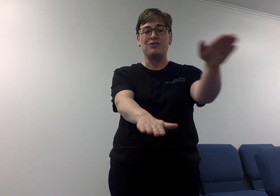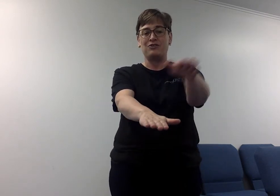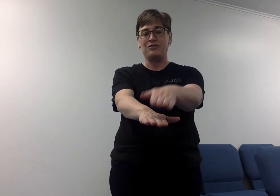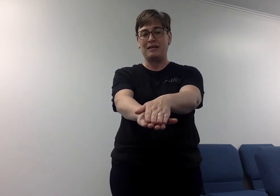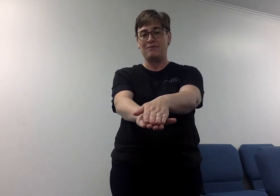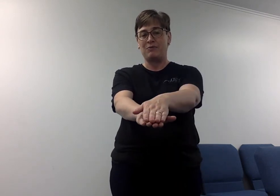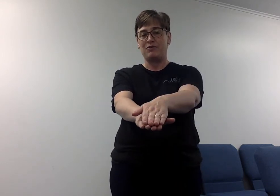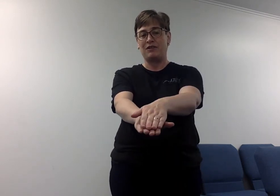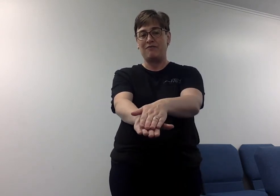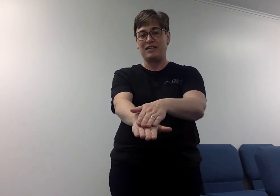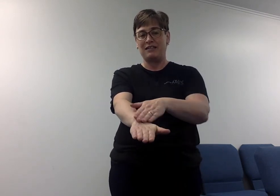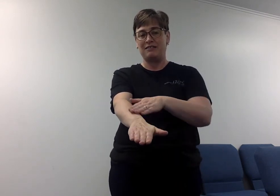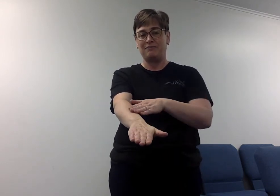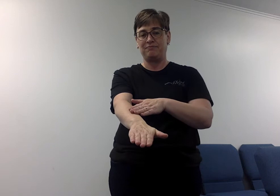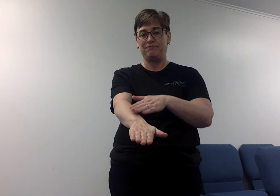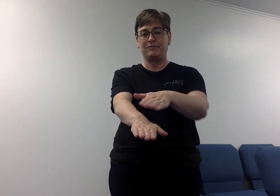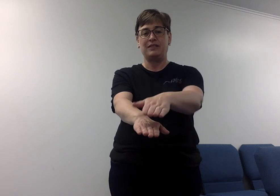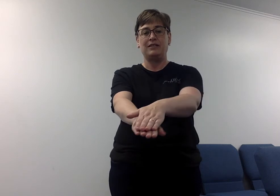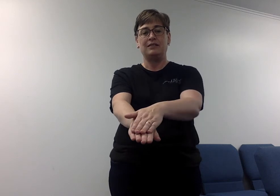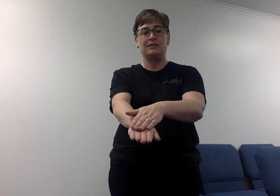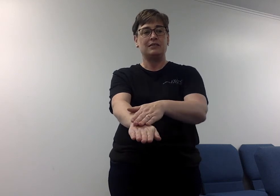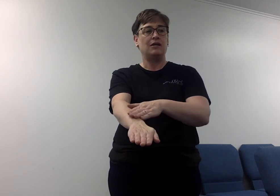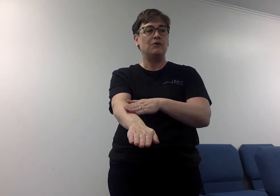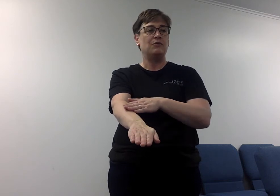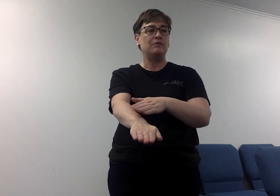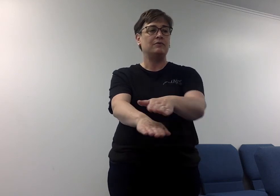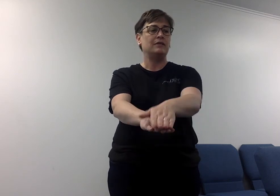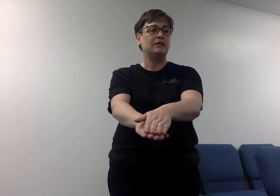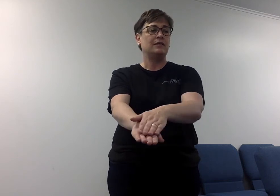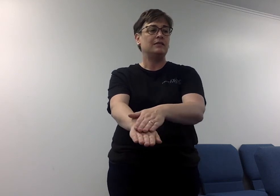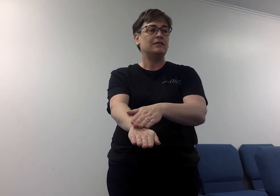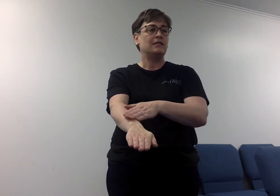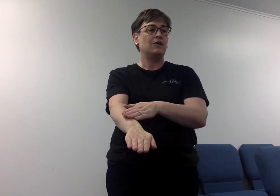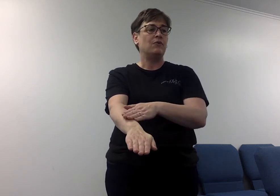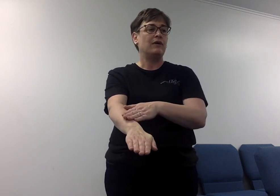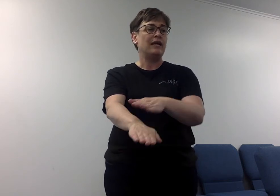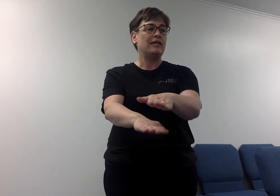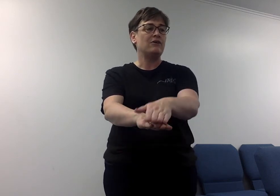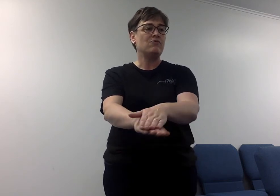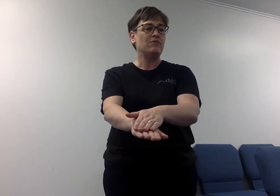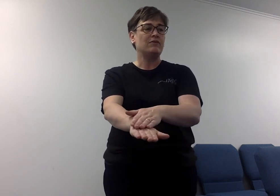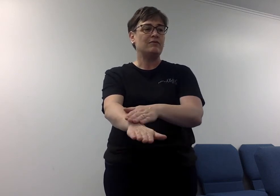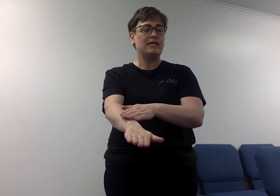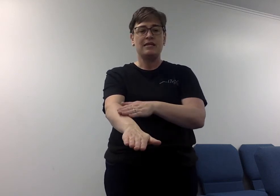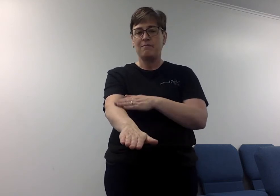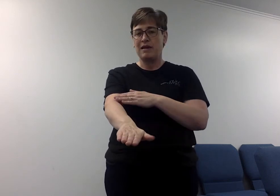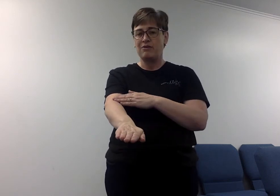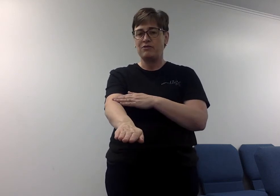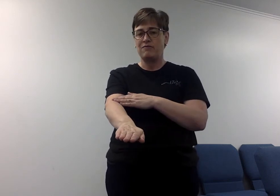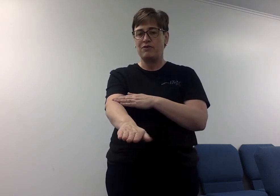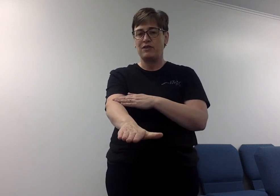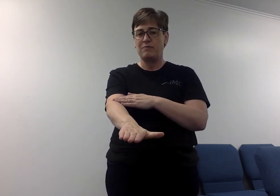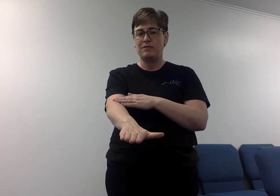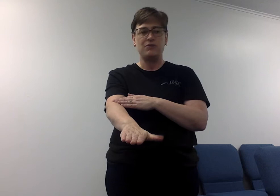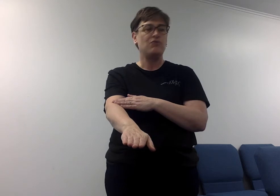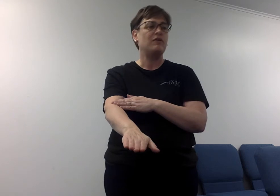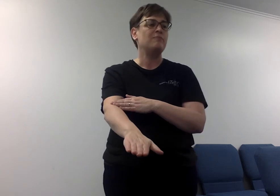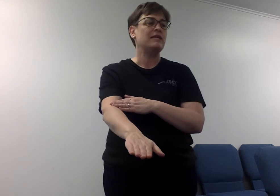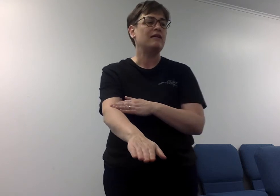do the same thing with your left hand. Slow, slow. And I don't think it matters if your thumb's in, your thumb's out. It